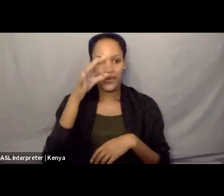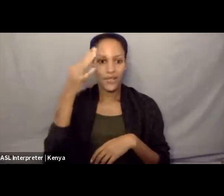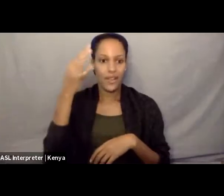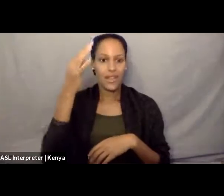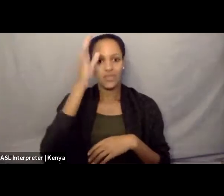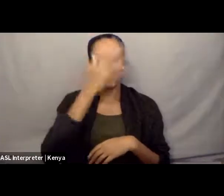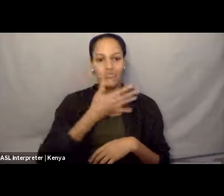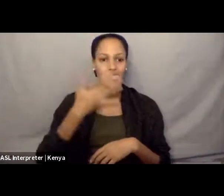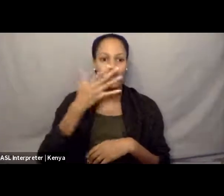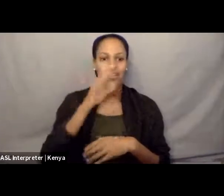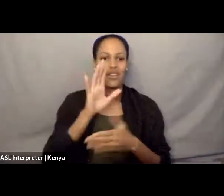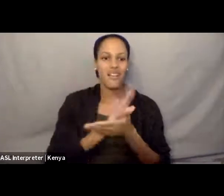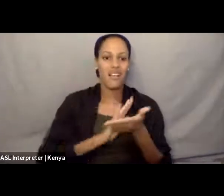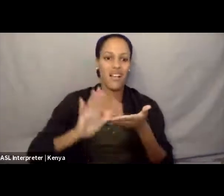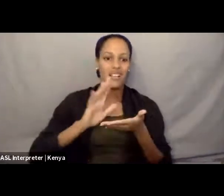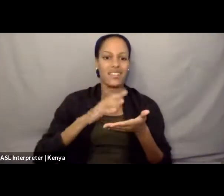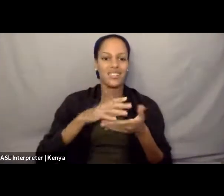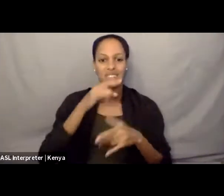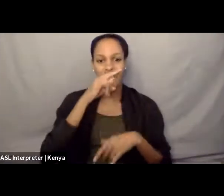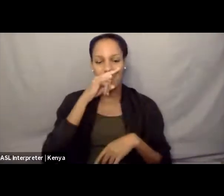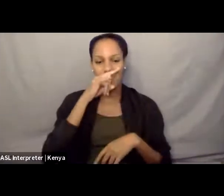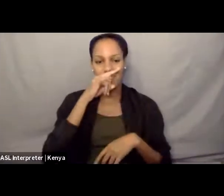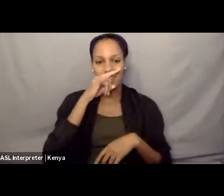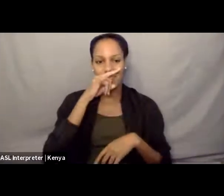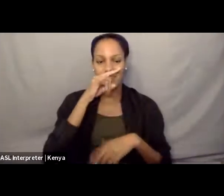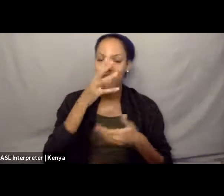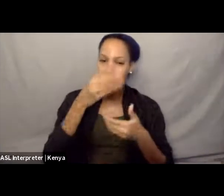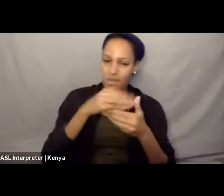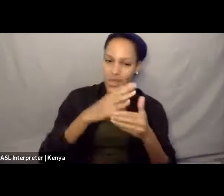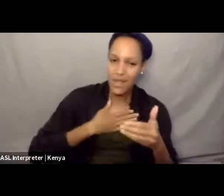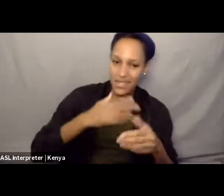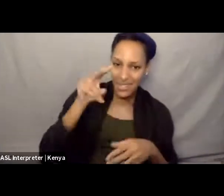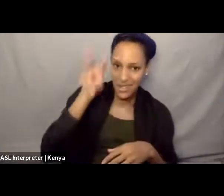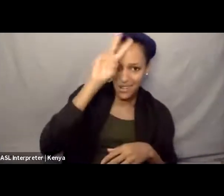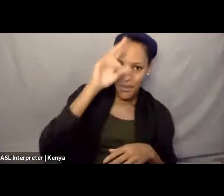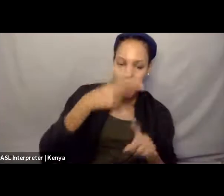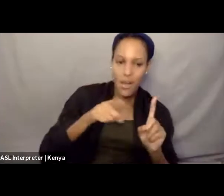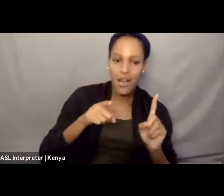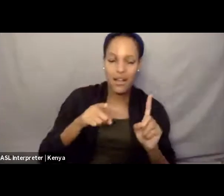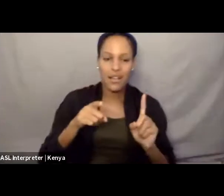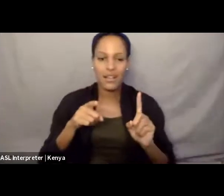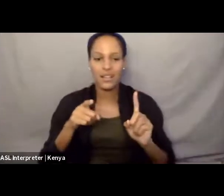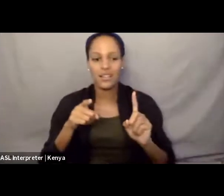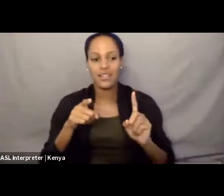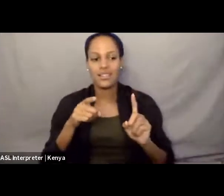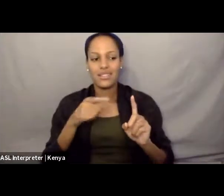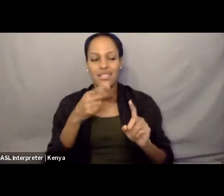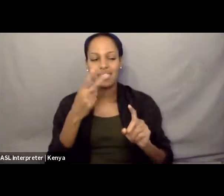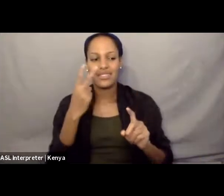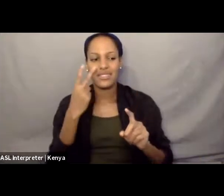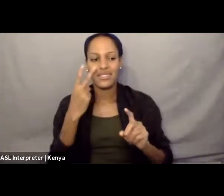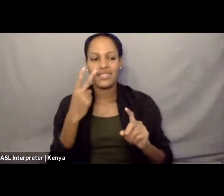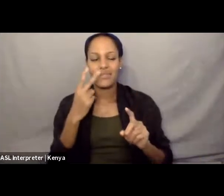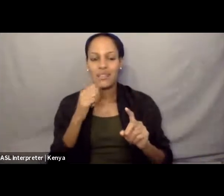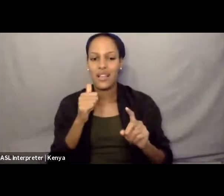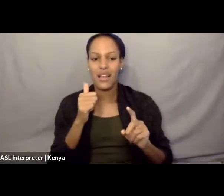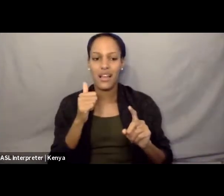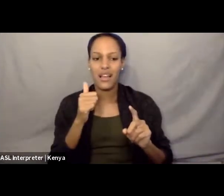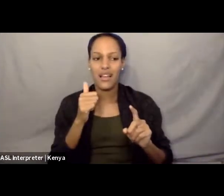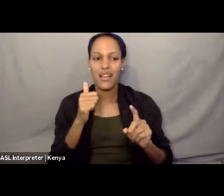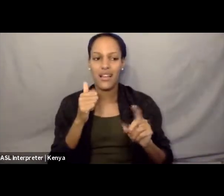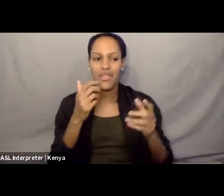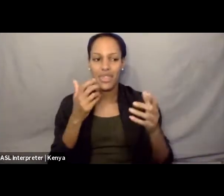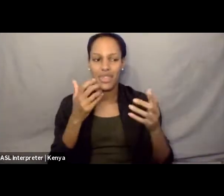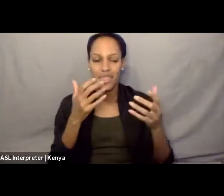French-looking, indulge my stupidity here, by the high-waisted pants and sort of orderly, disordered look, a scarf,